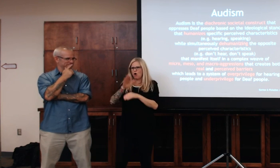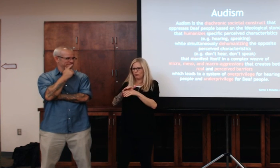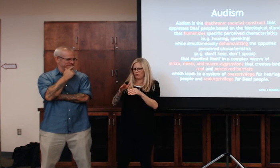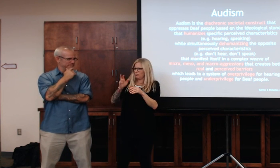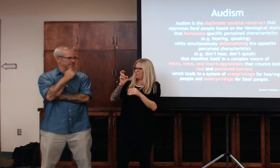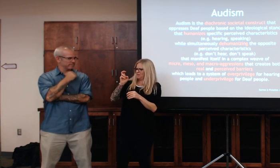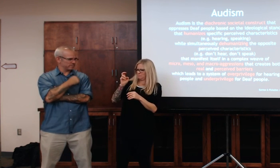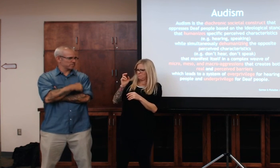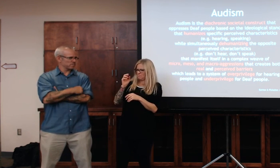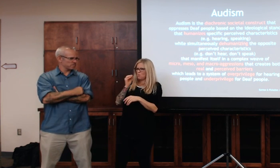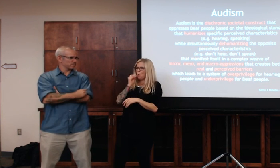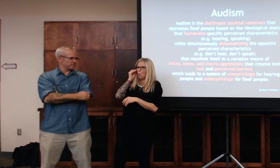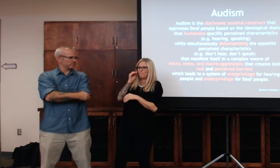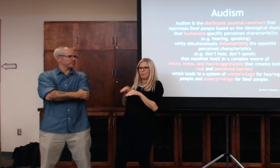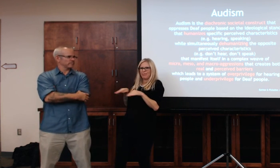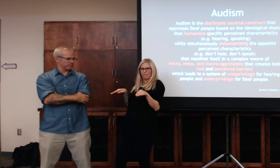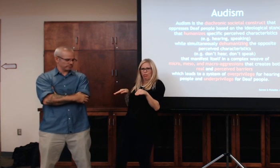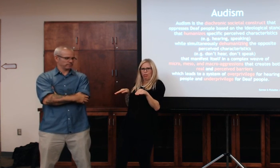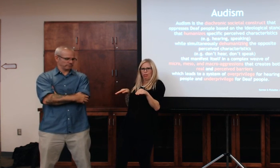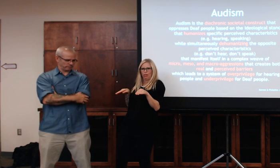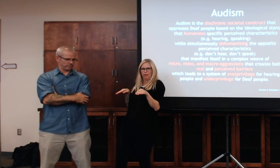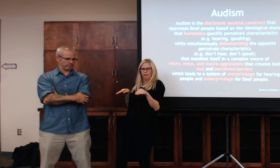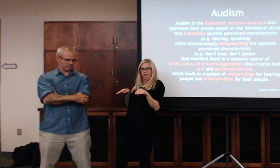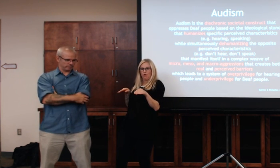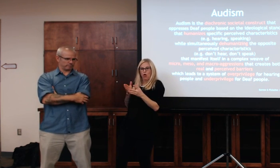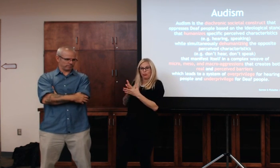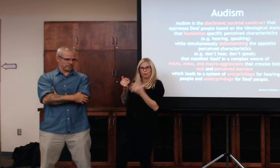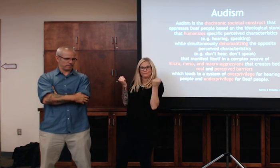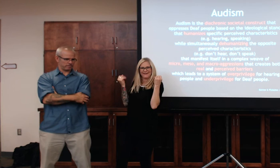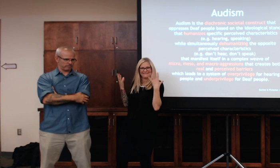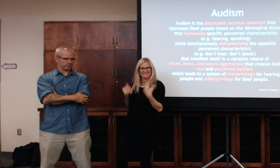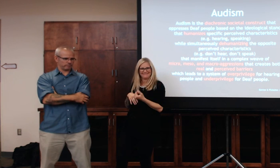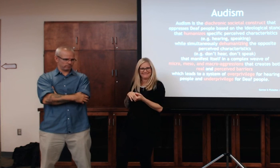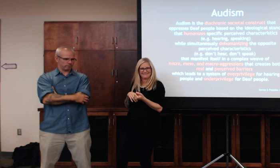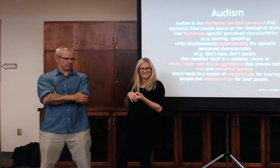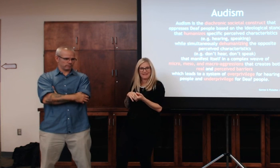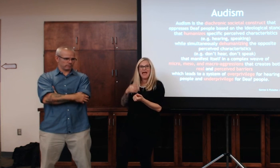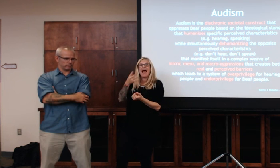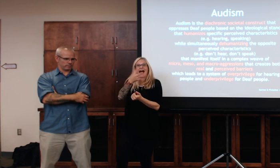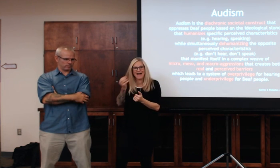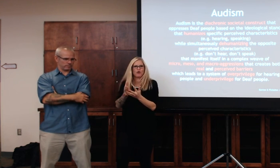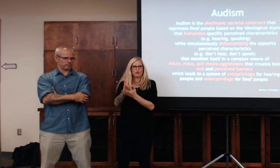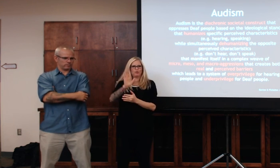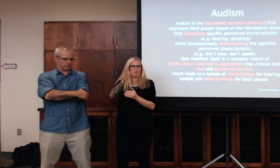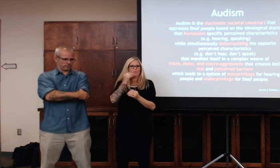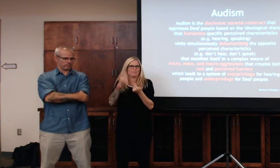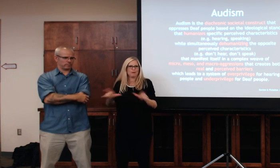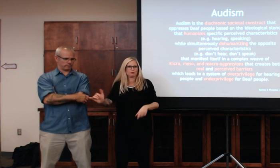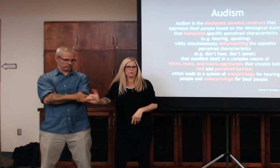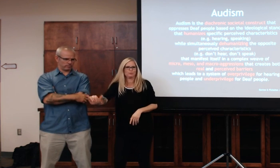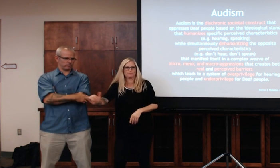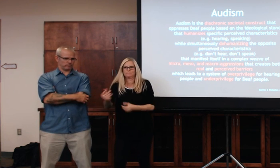internalizes the child into at their home level. And that's through sign language. And also through their home